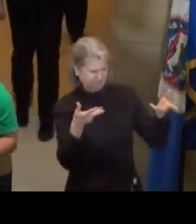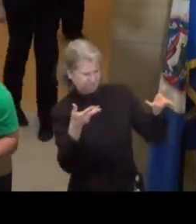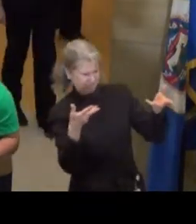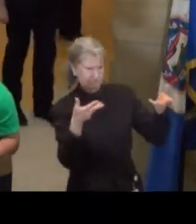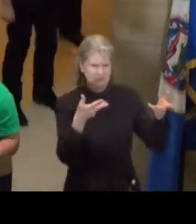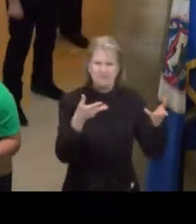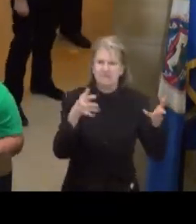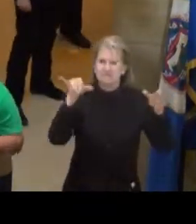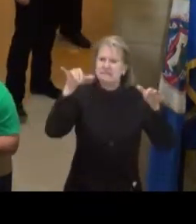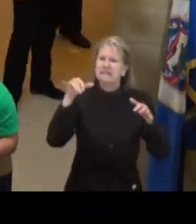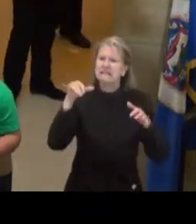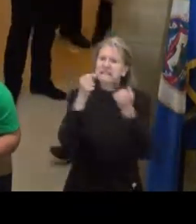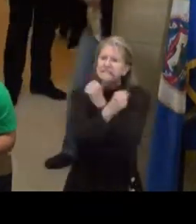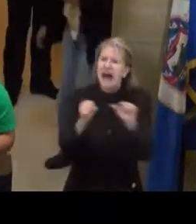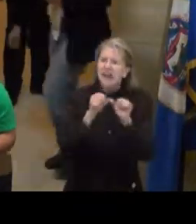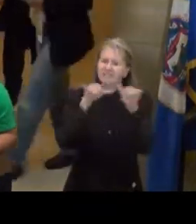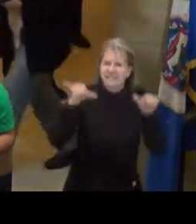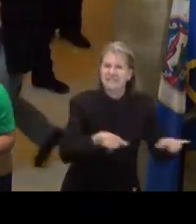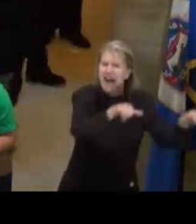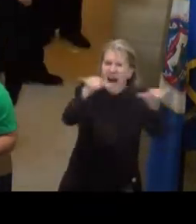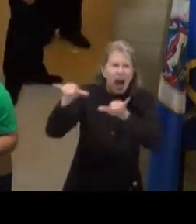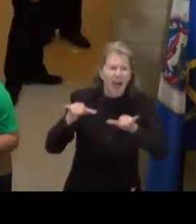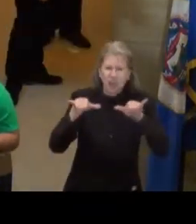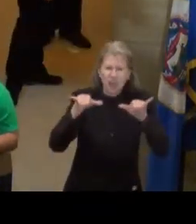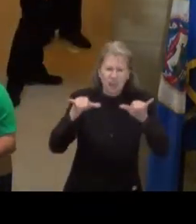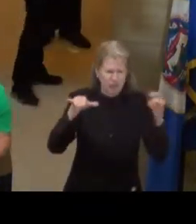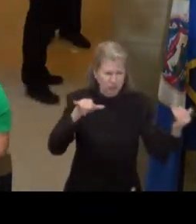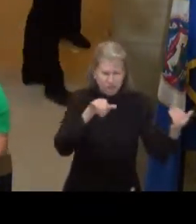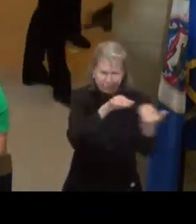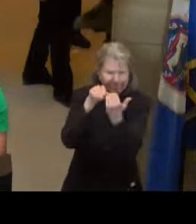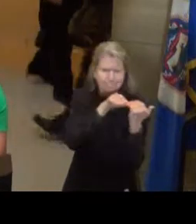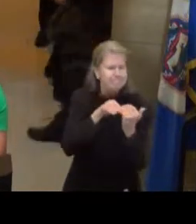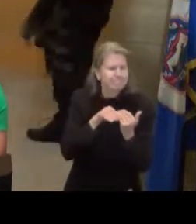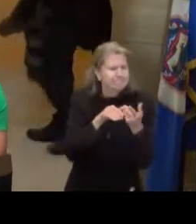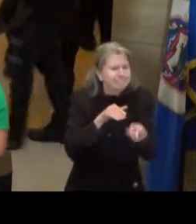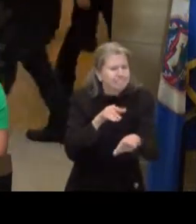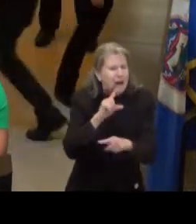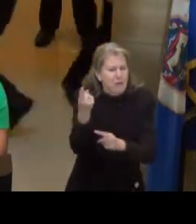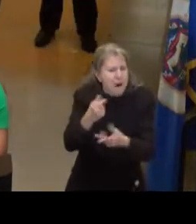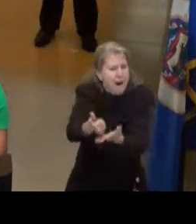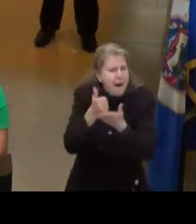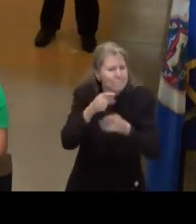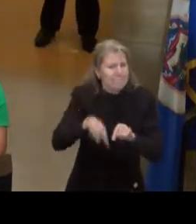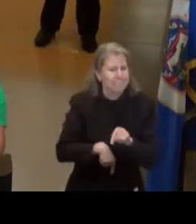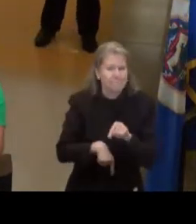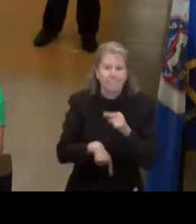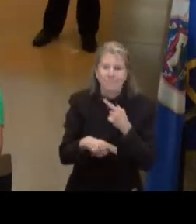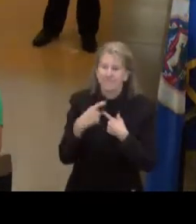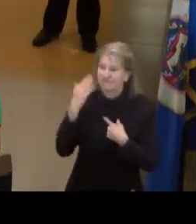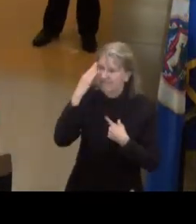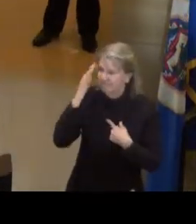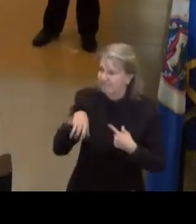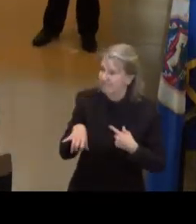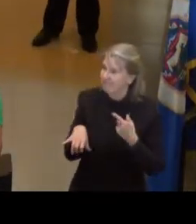common safety standards, they couldn't always help me. Now, as a student advocate,